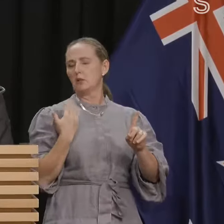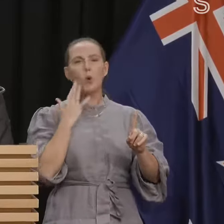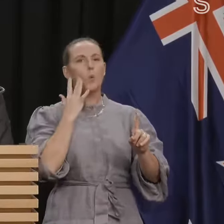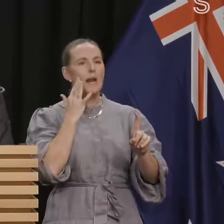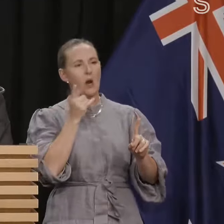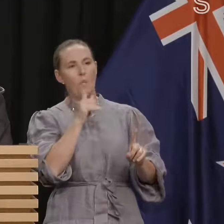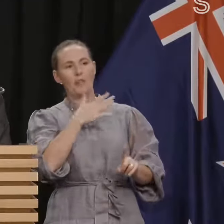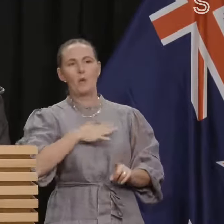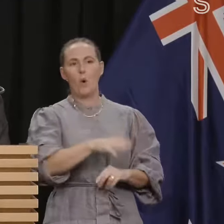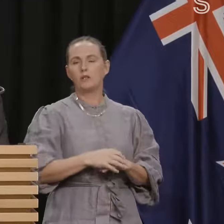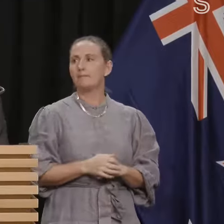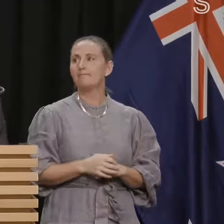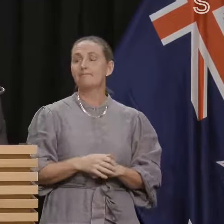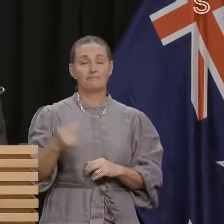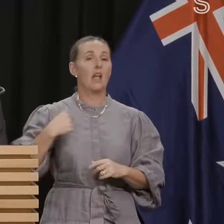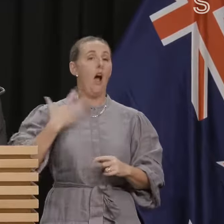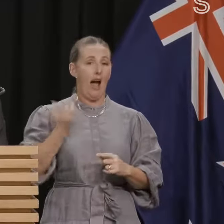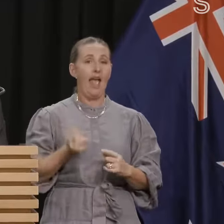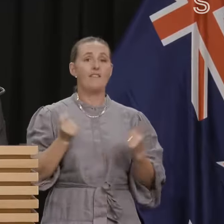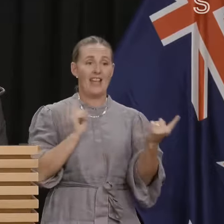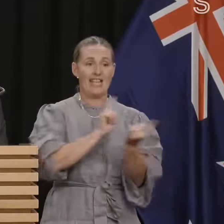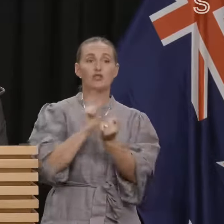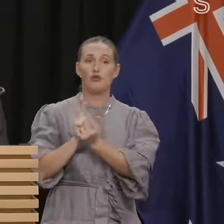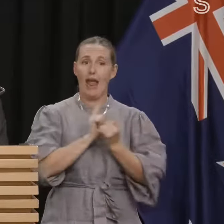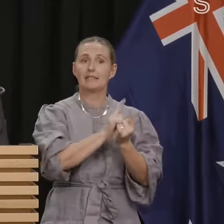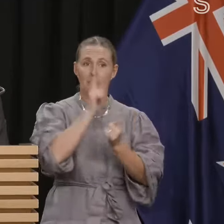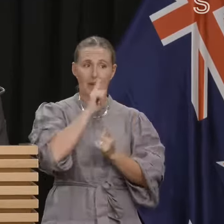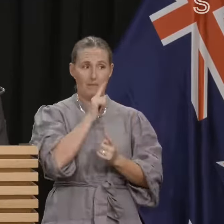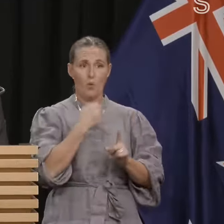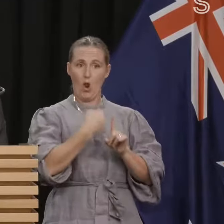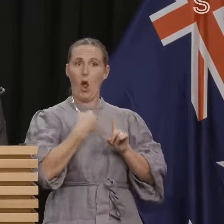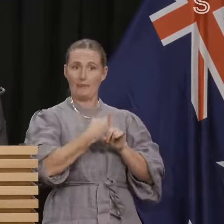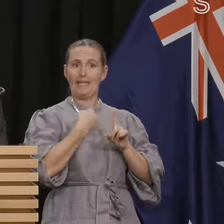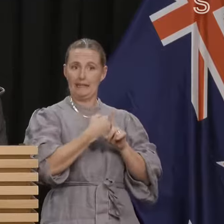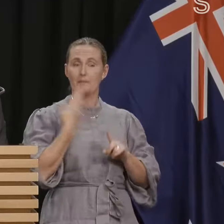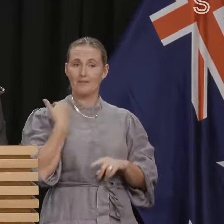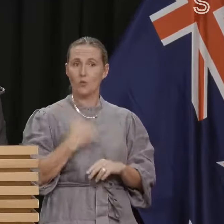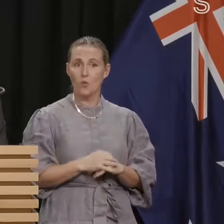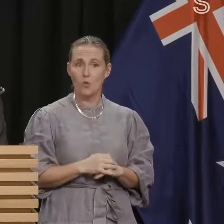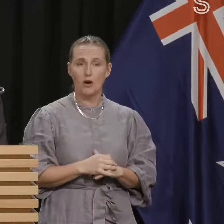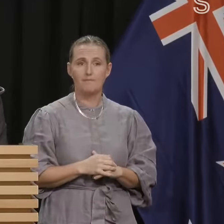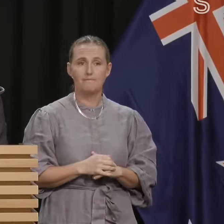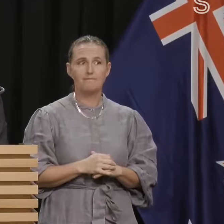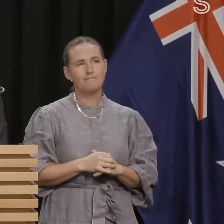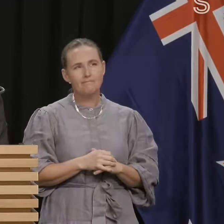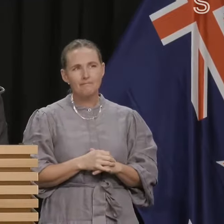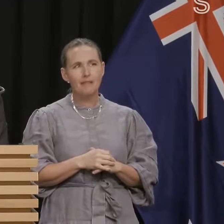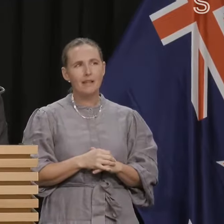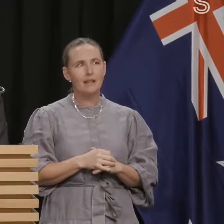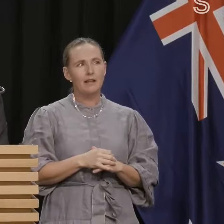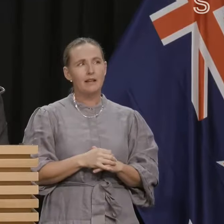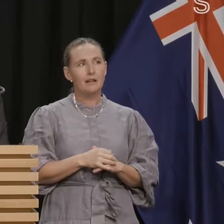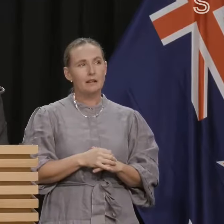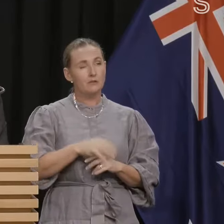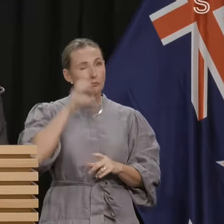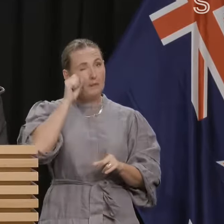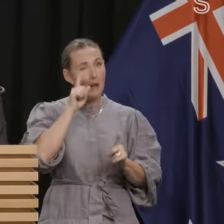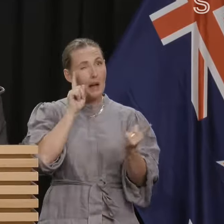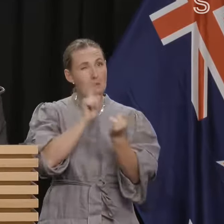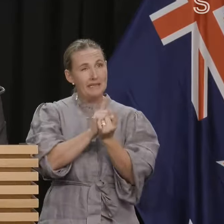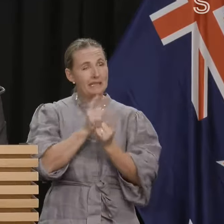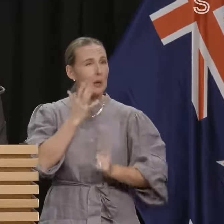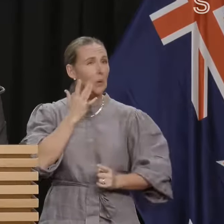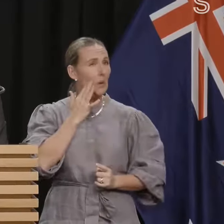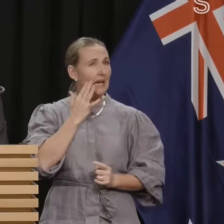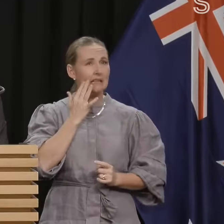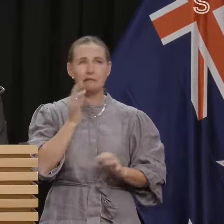want? I certainly have interacted with people who I know to be lobbyists. In terms of a specific meeting with a lobbyist, I can't recall. I'm not even sure that I would have